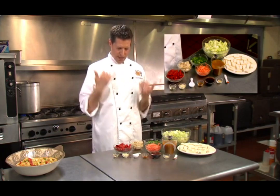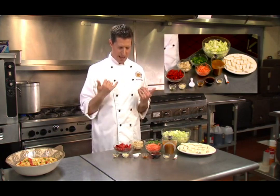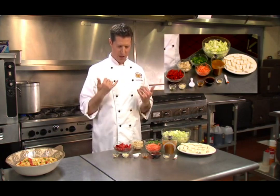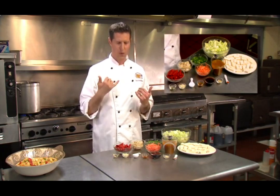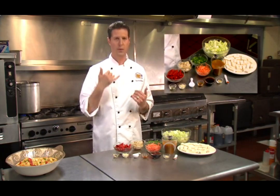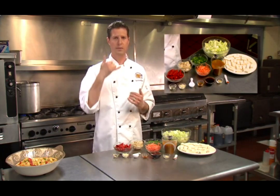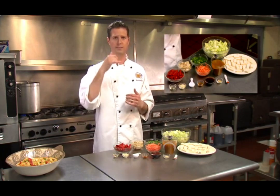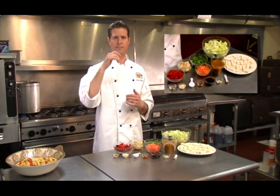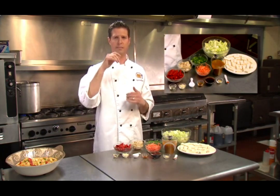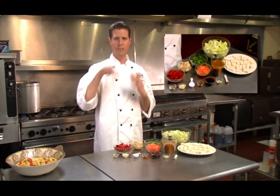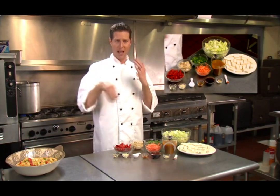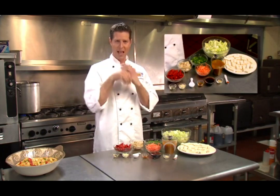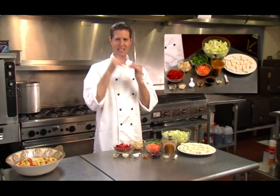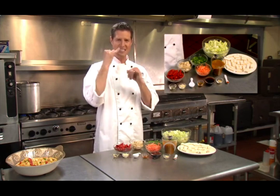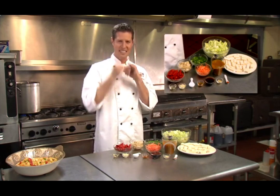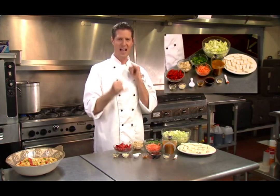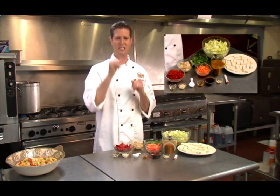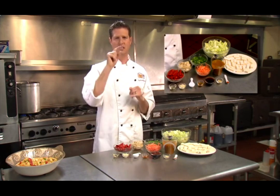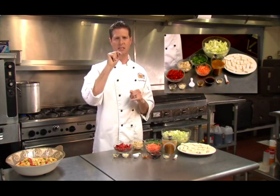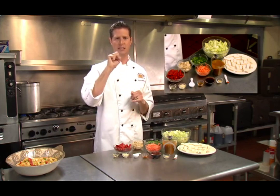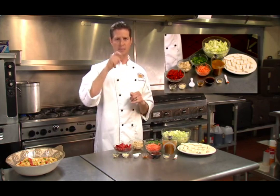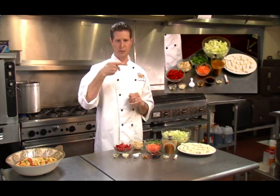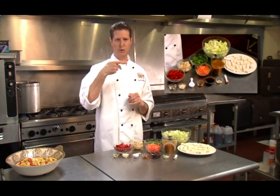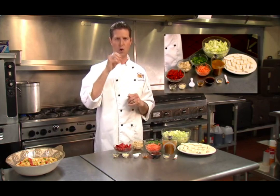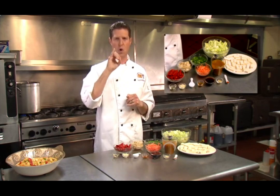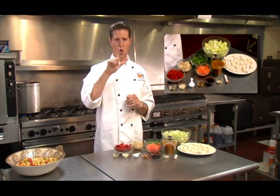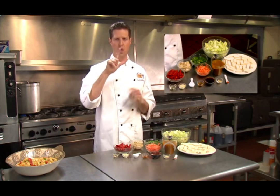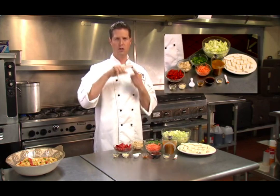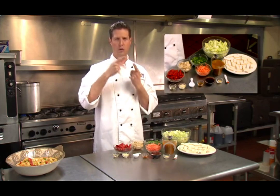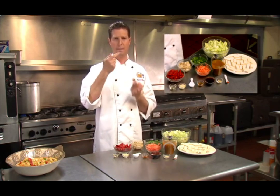Add the last teaspoon of oil to the pan.